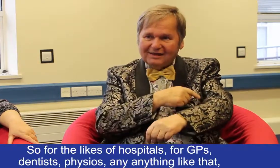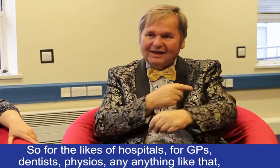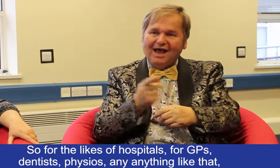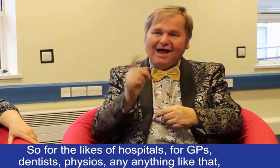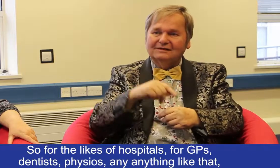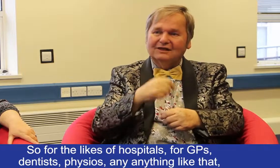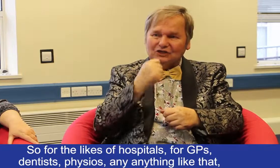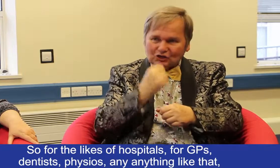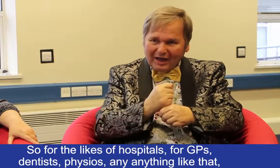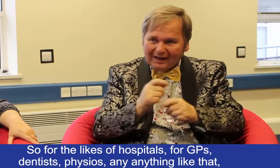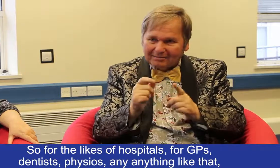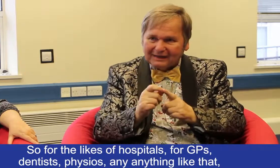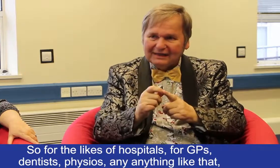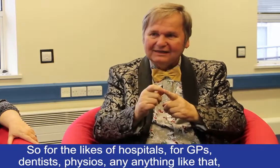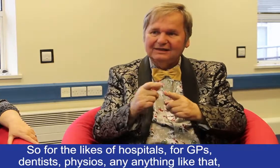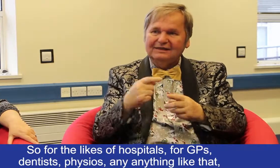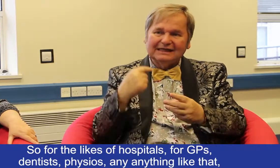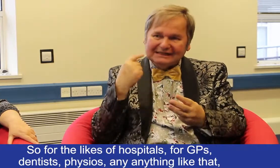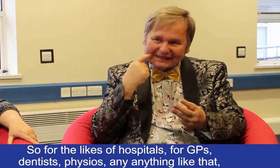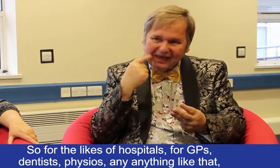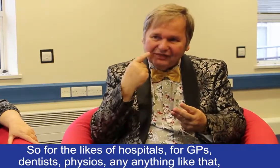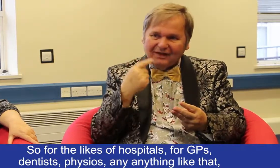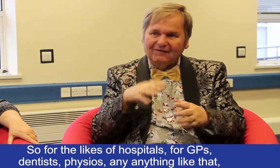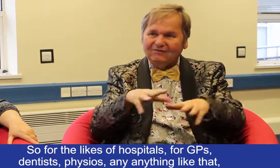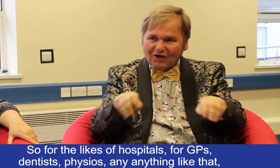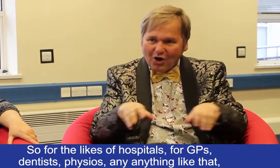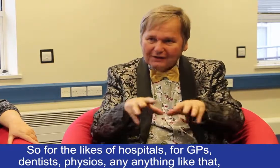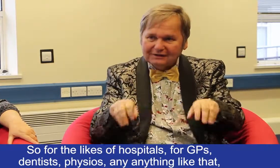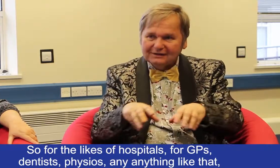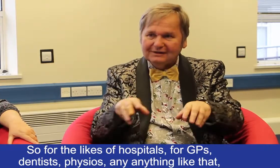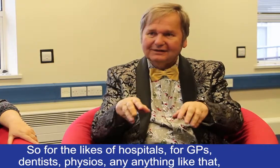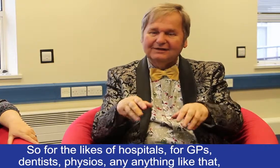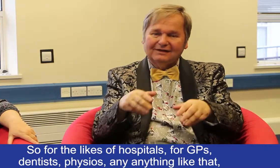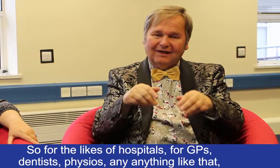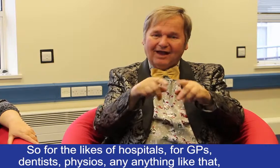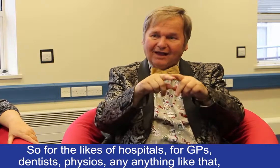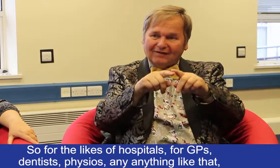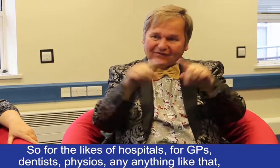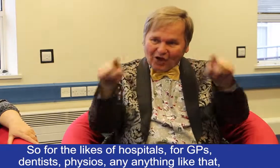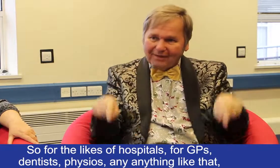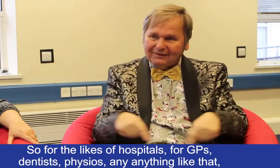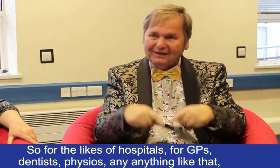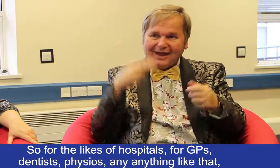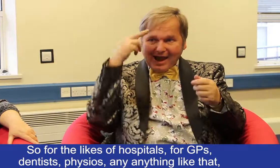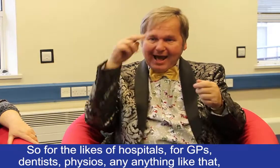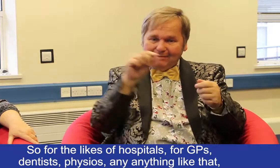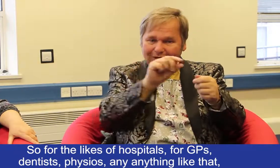So for the likes of hospitals, for GPs, dentists, physios,